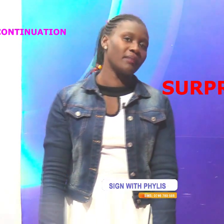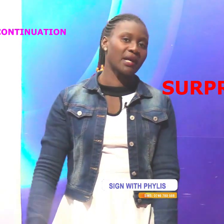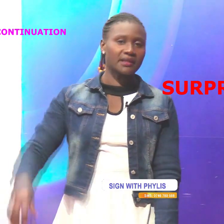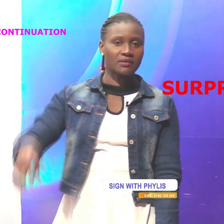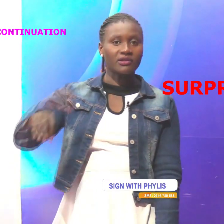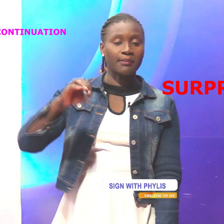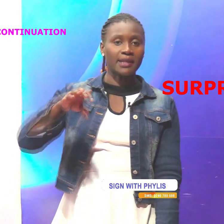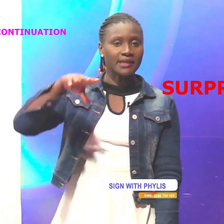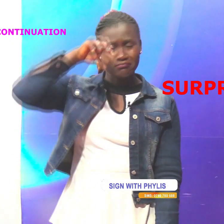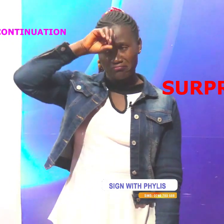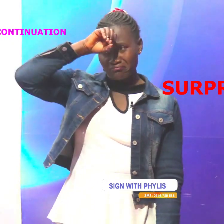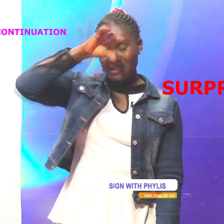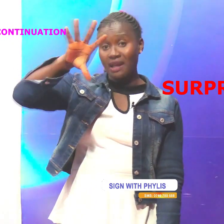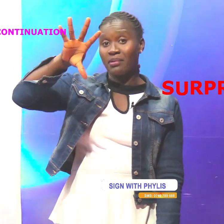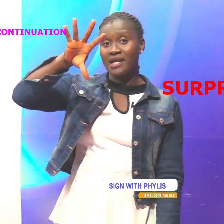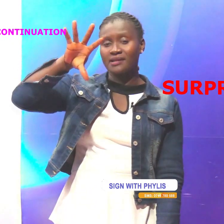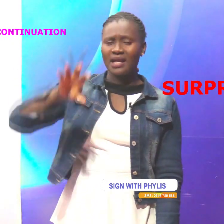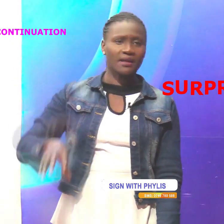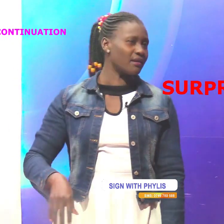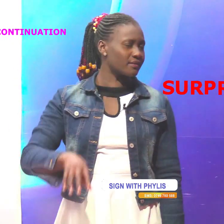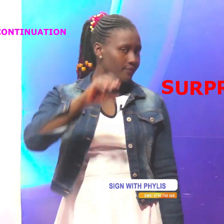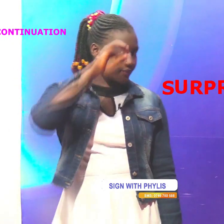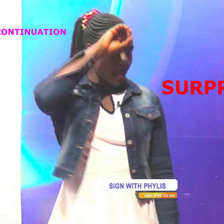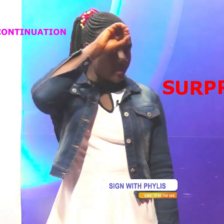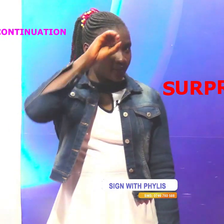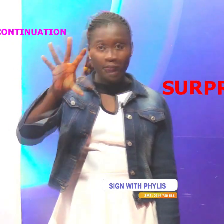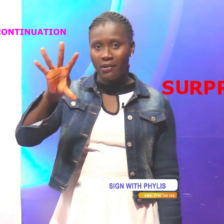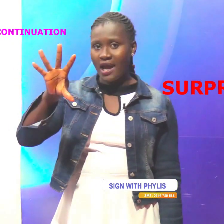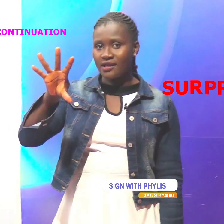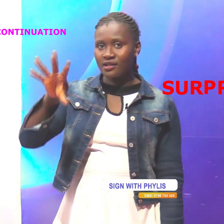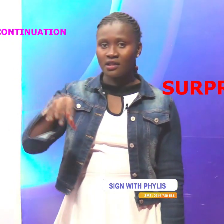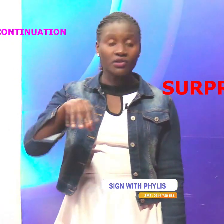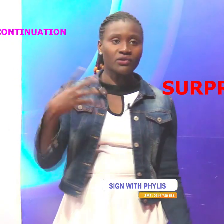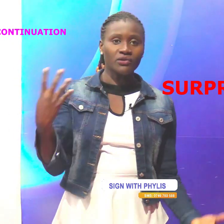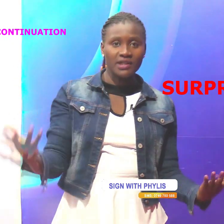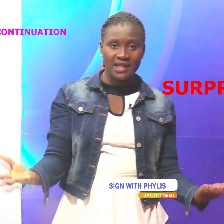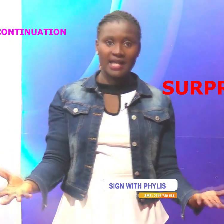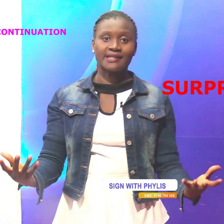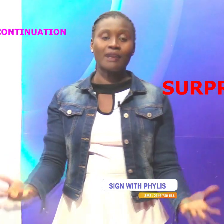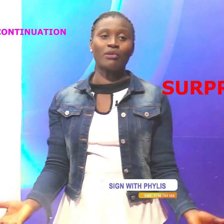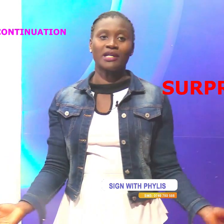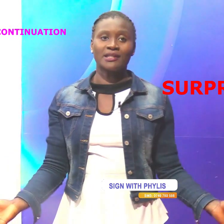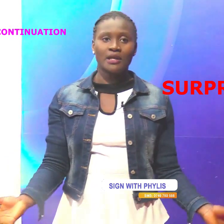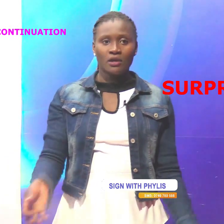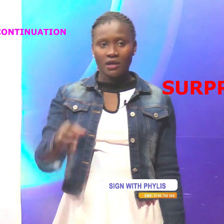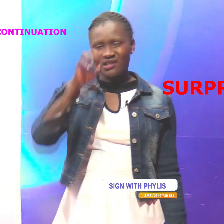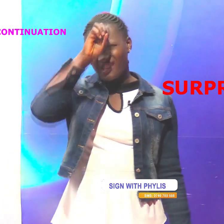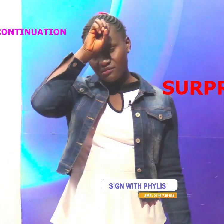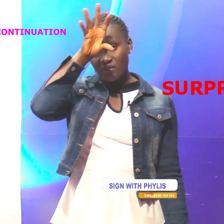So surprising. Surprise like this. Surprise. And you do it like a surprise. You can just do it and